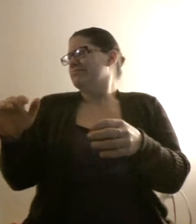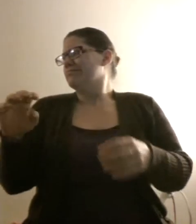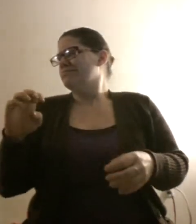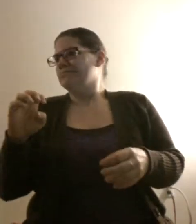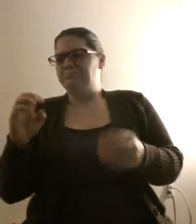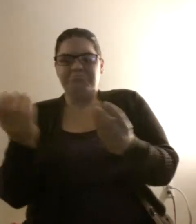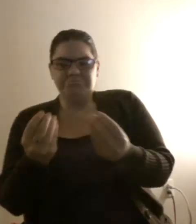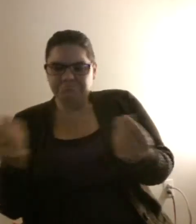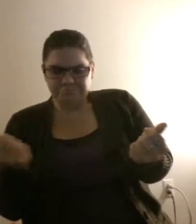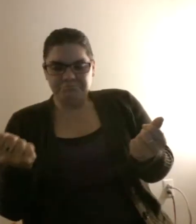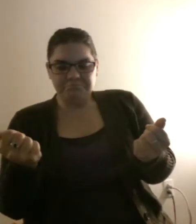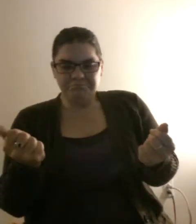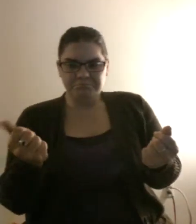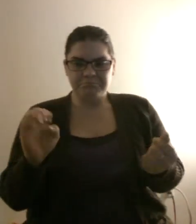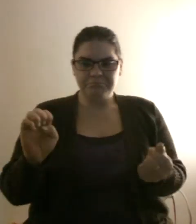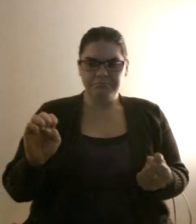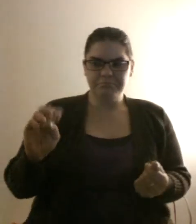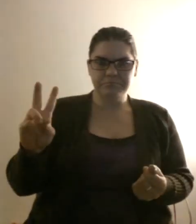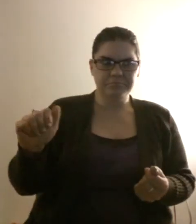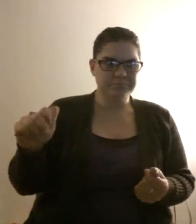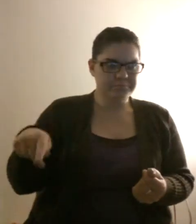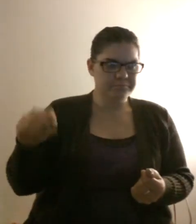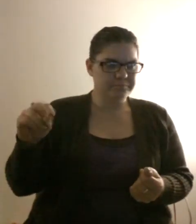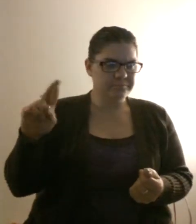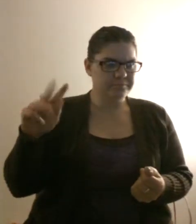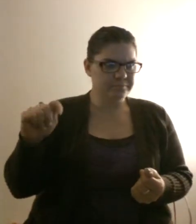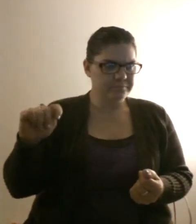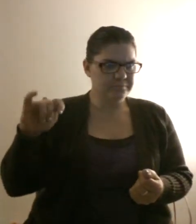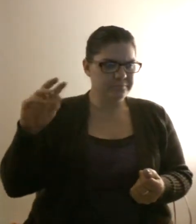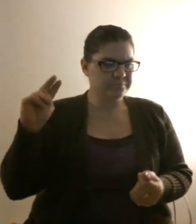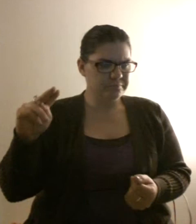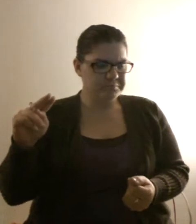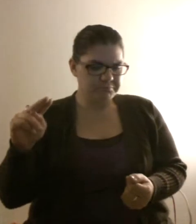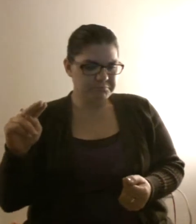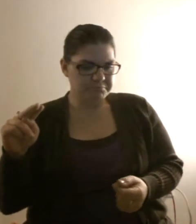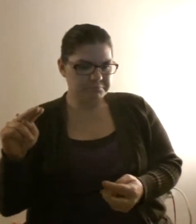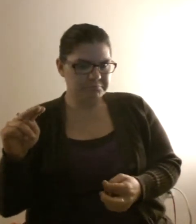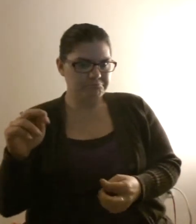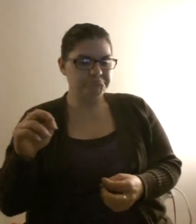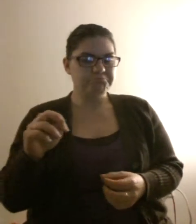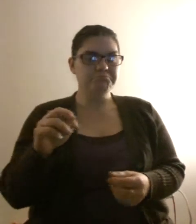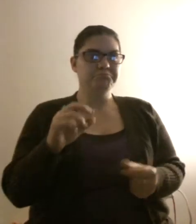got pretty close. What do we know about two things? First of all, this Pepsi, is it warm or cold? It's cold.